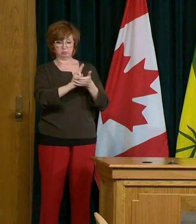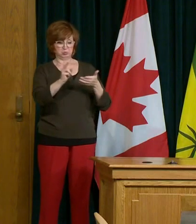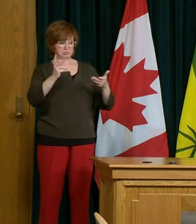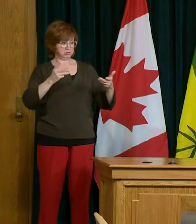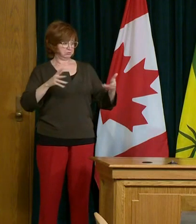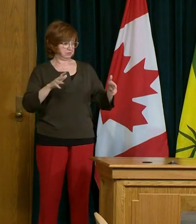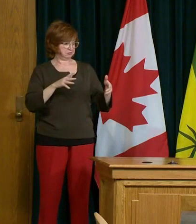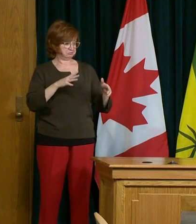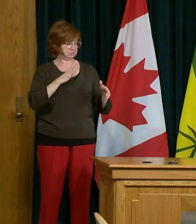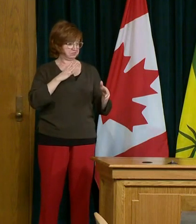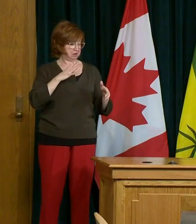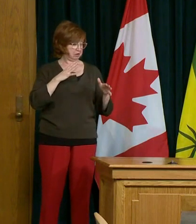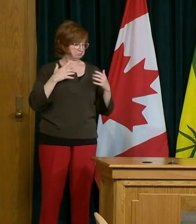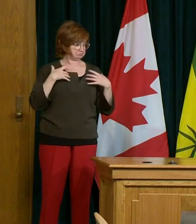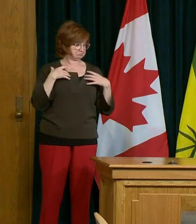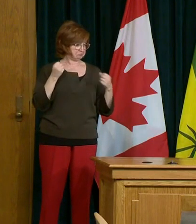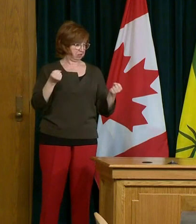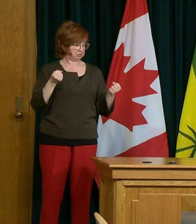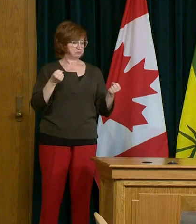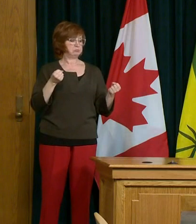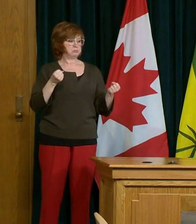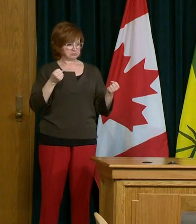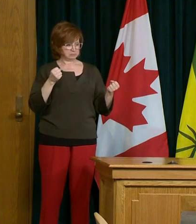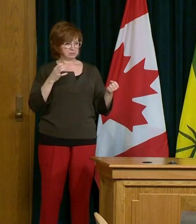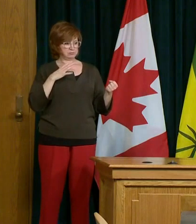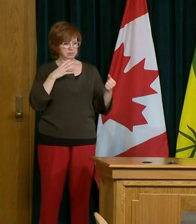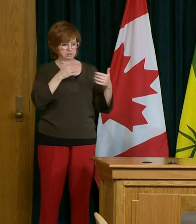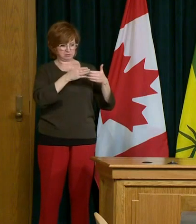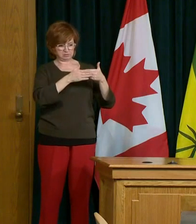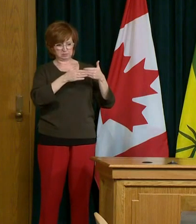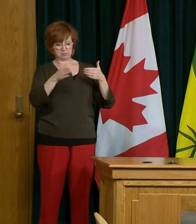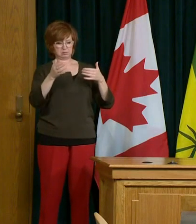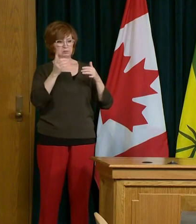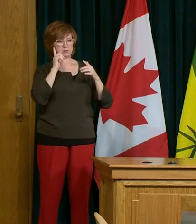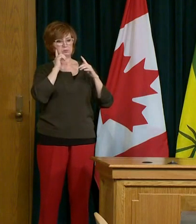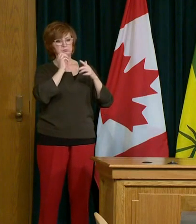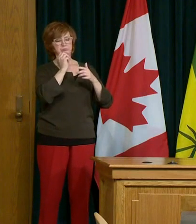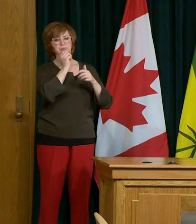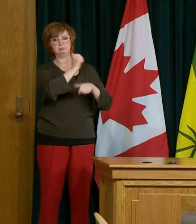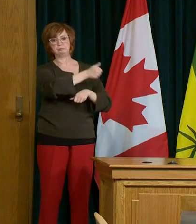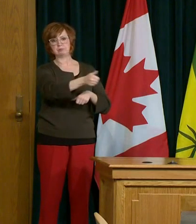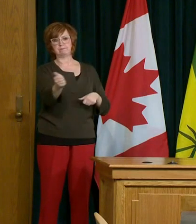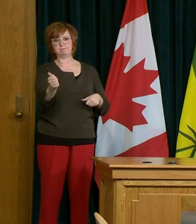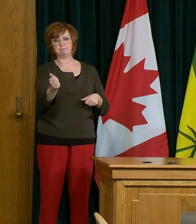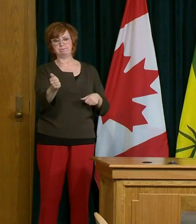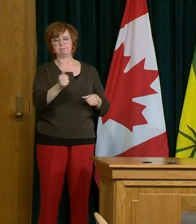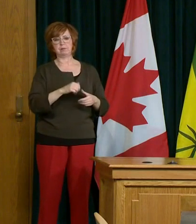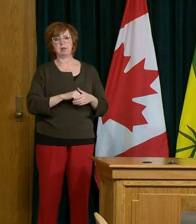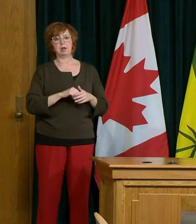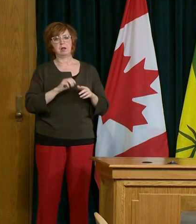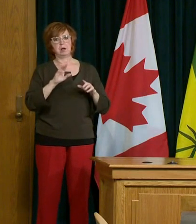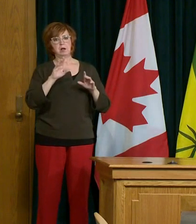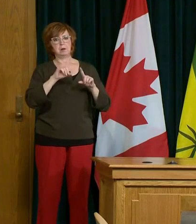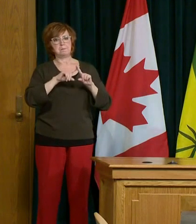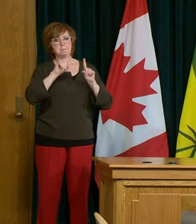contact, you are free to go where you want. But having said that, we do